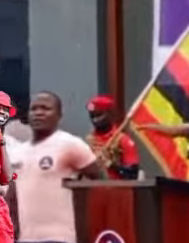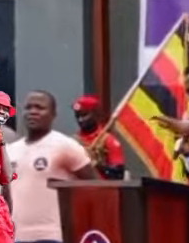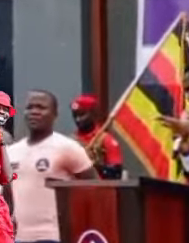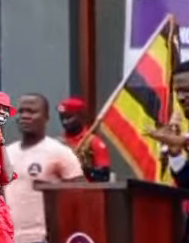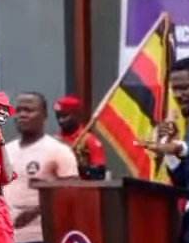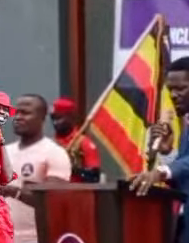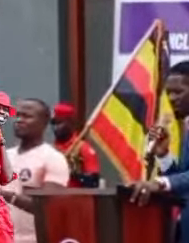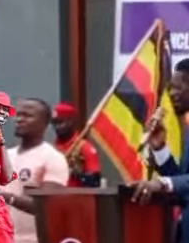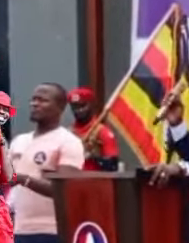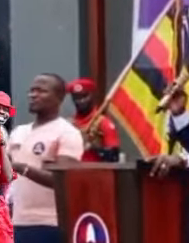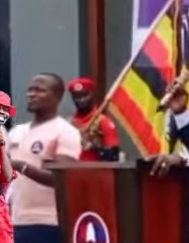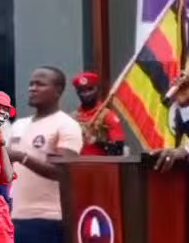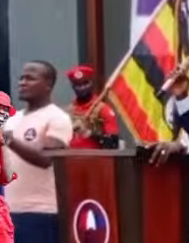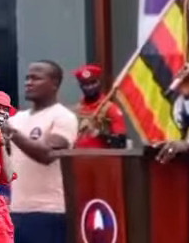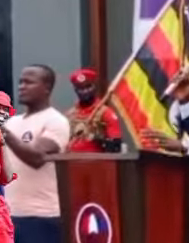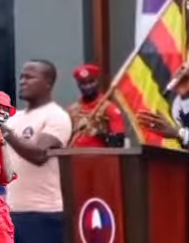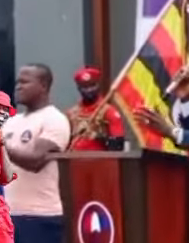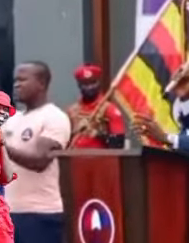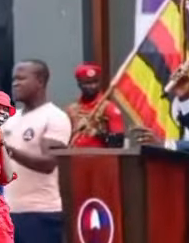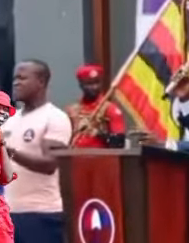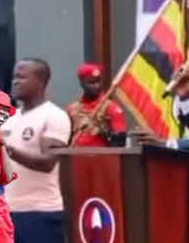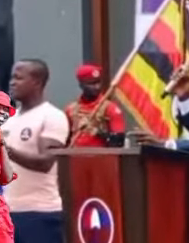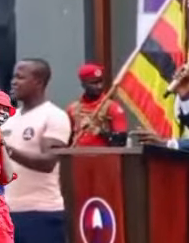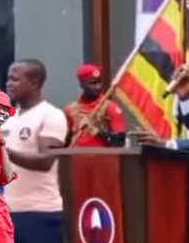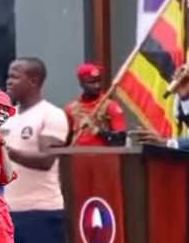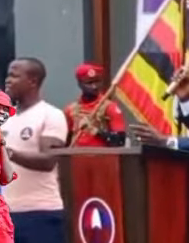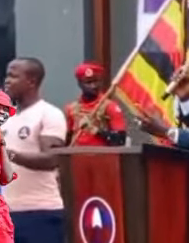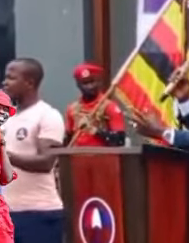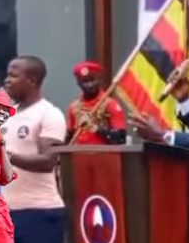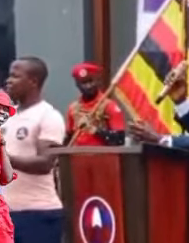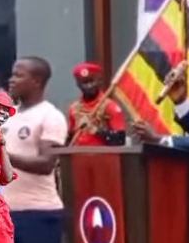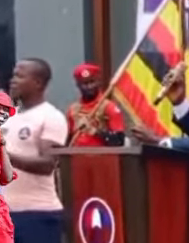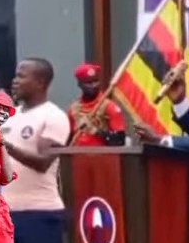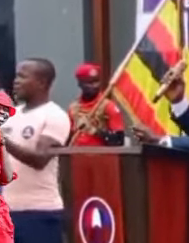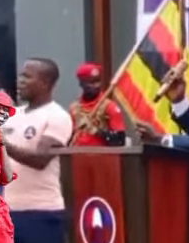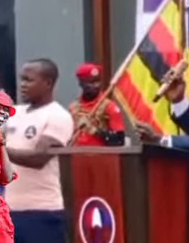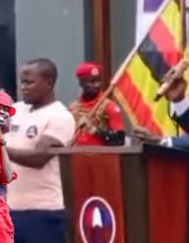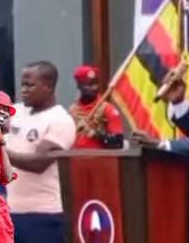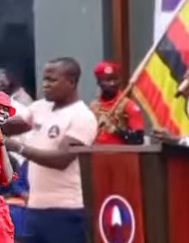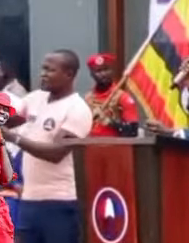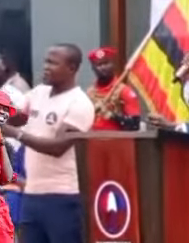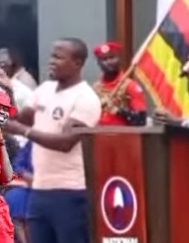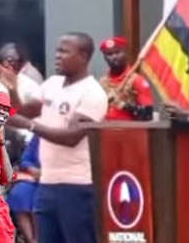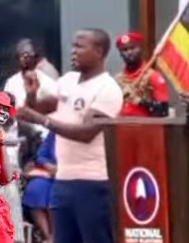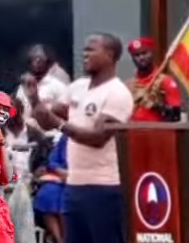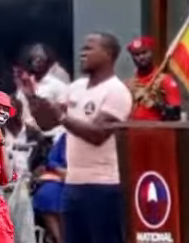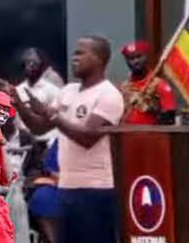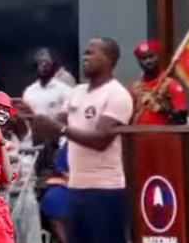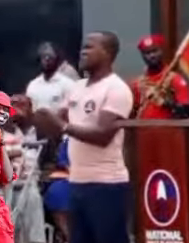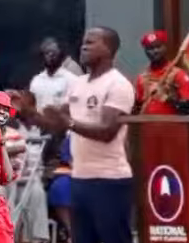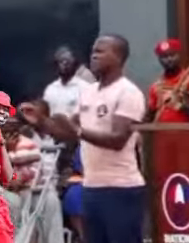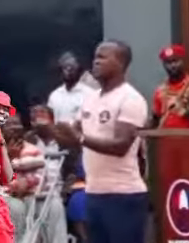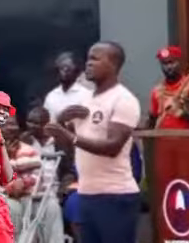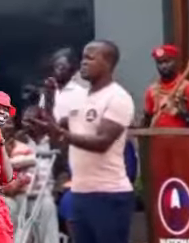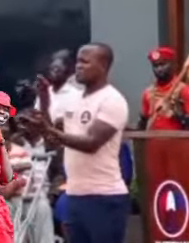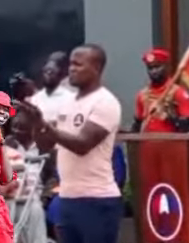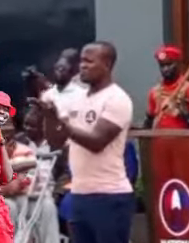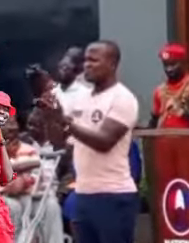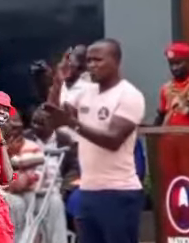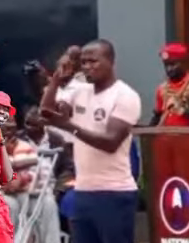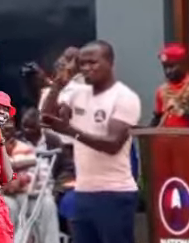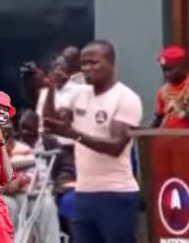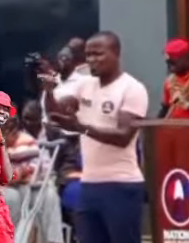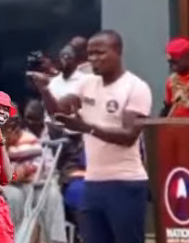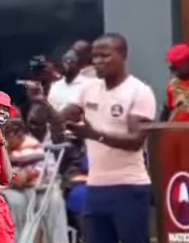This goes in many, many, many other areas where inclusiveness is not respected. I want to remind you